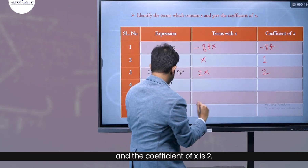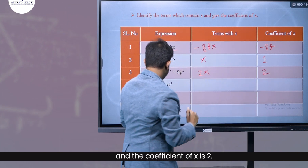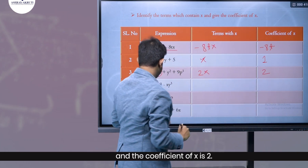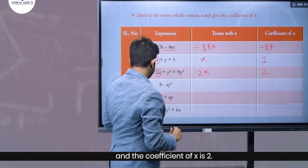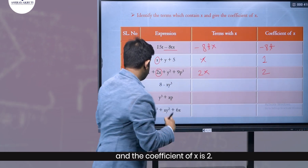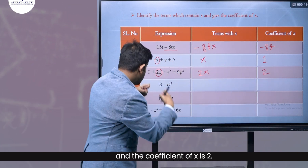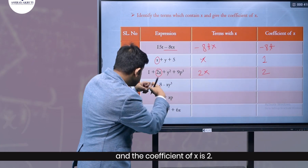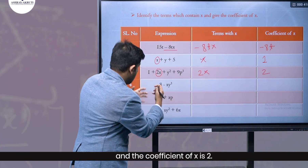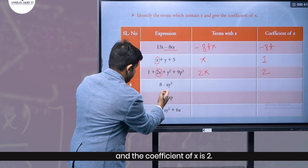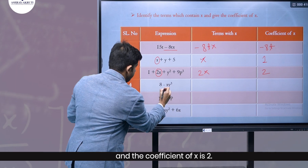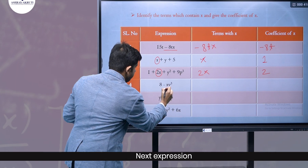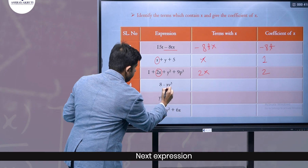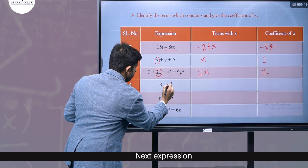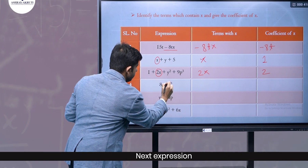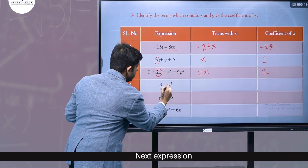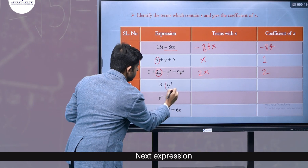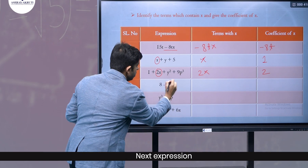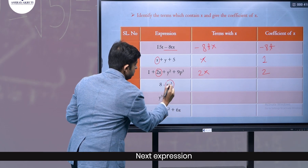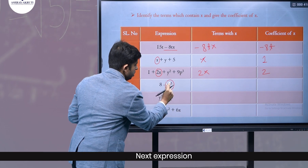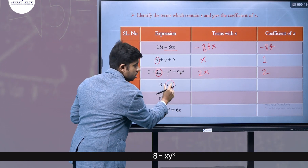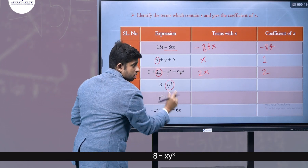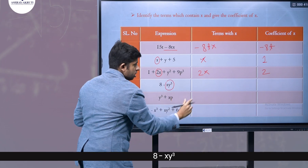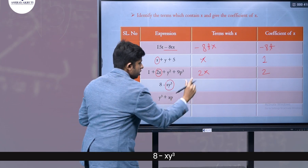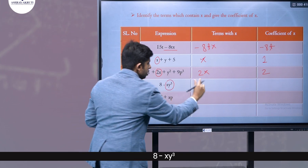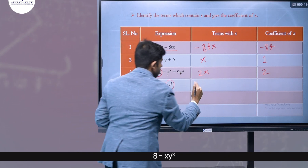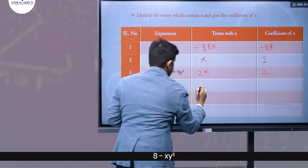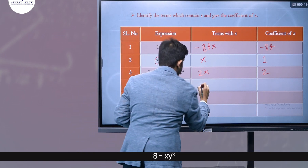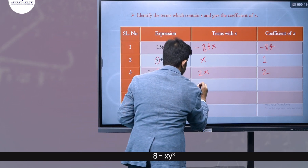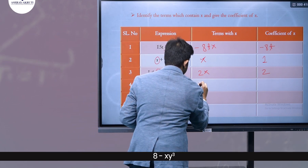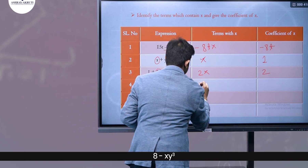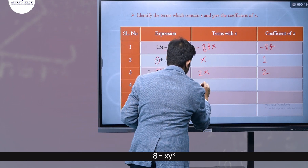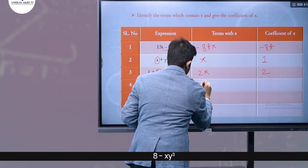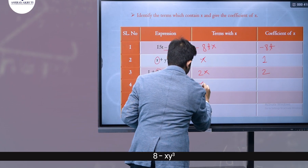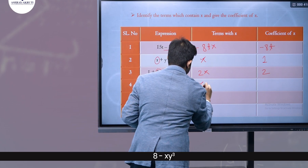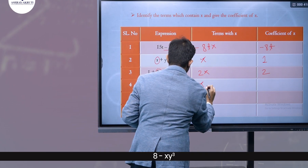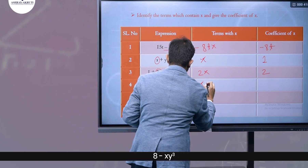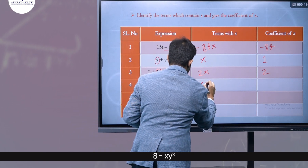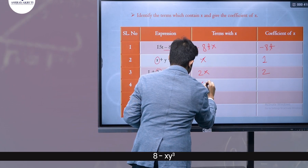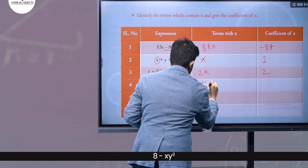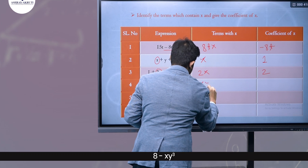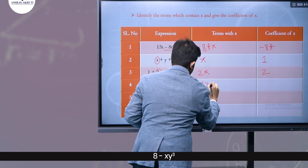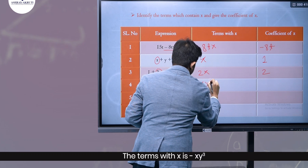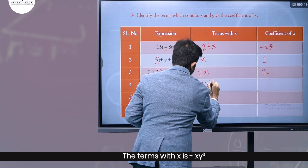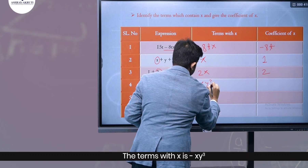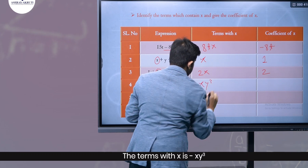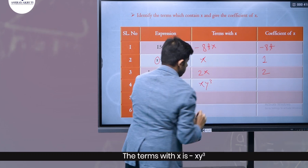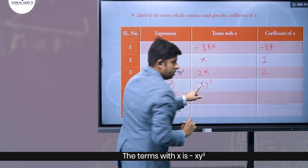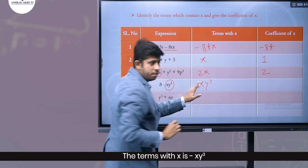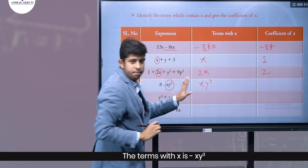2. Next expression, 8 minus xy cube. The terms with x is